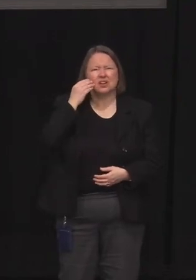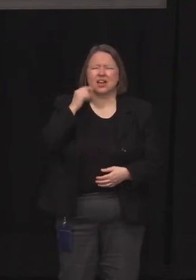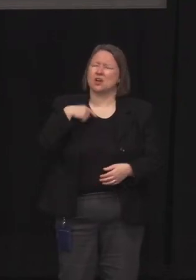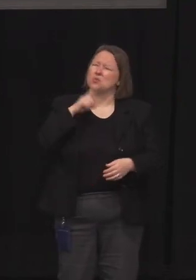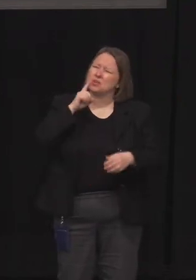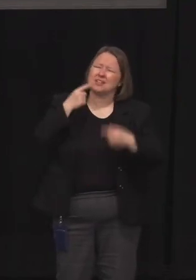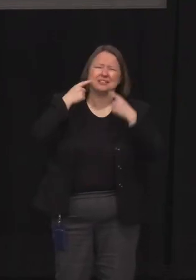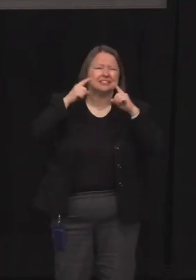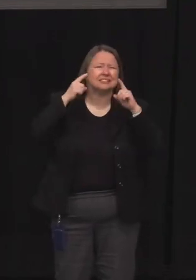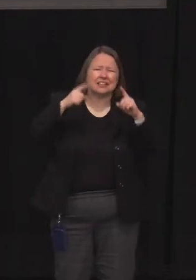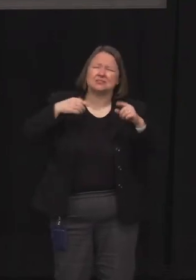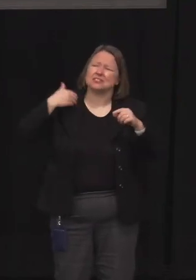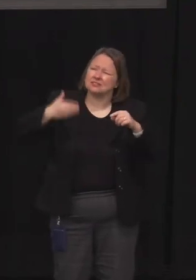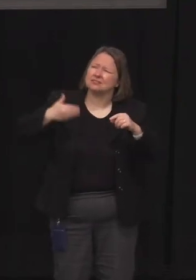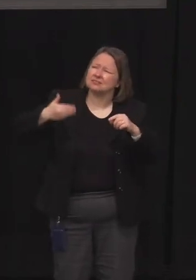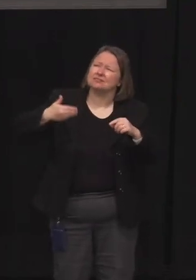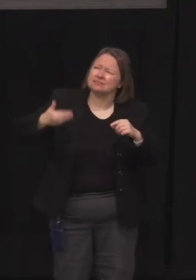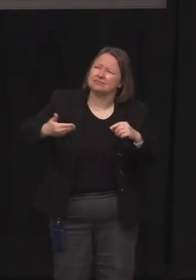come.